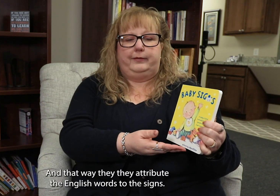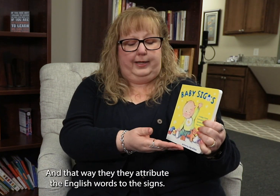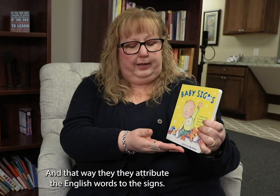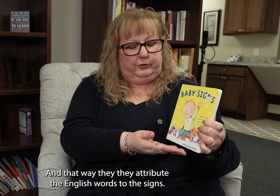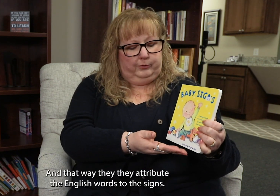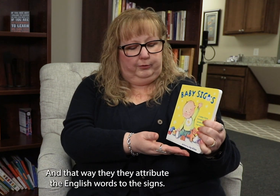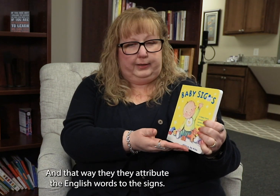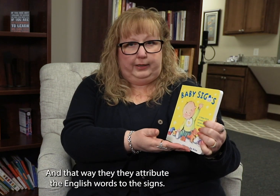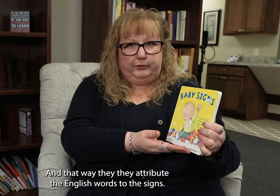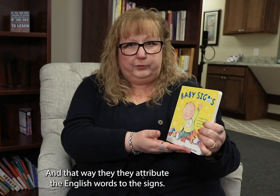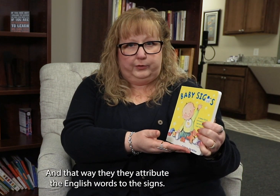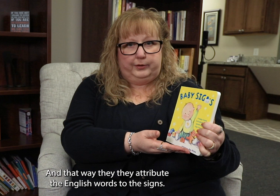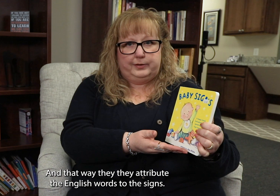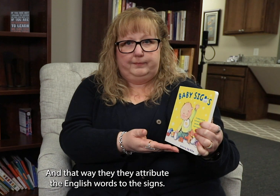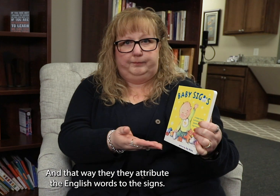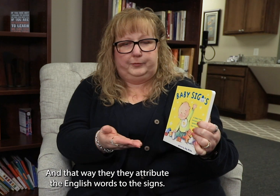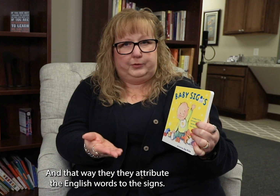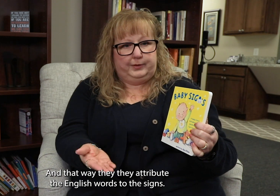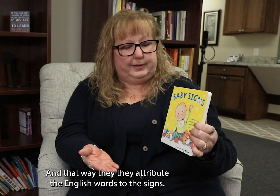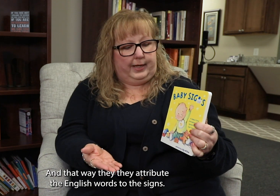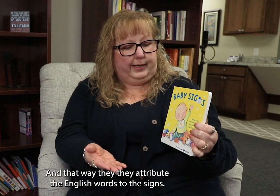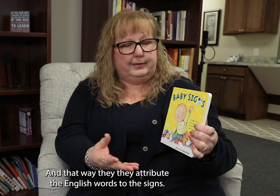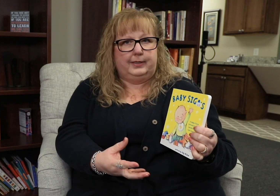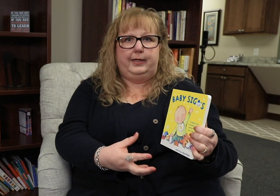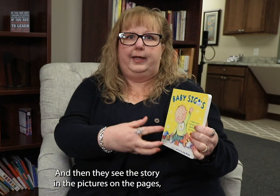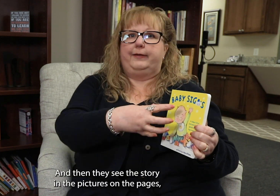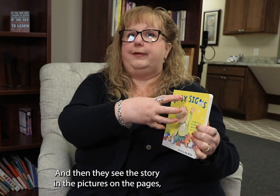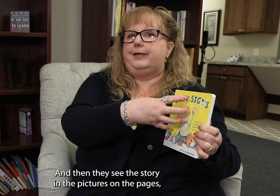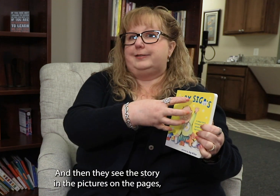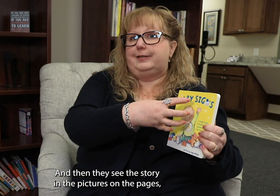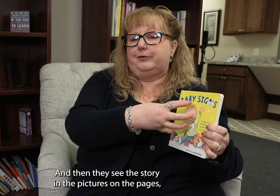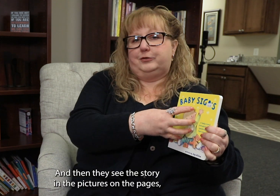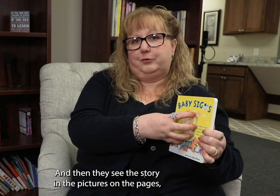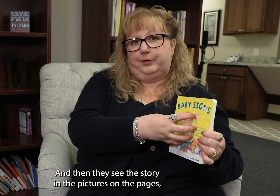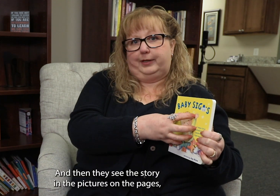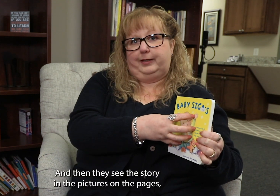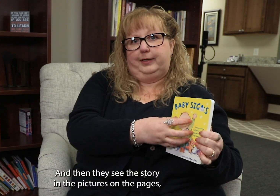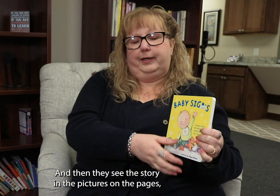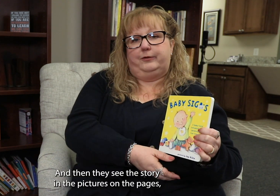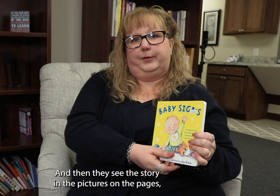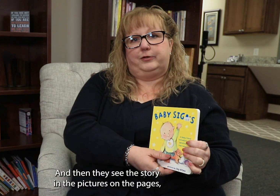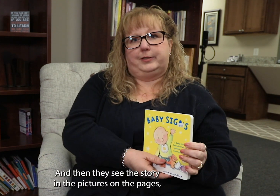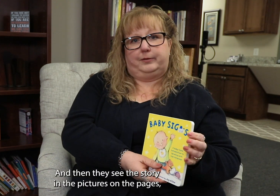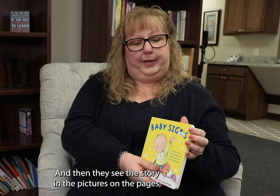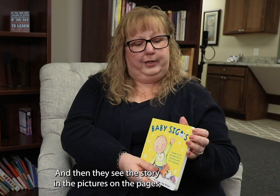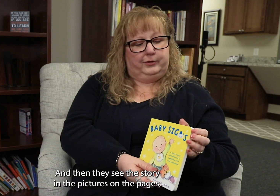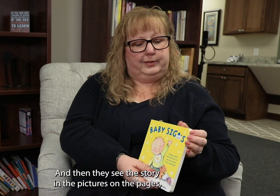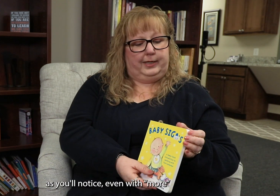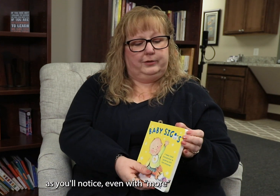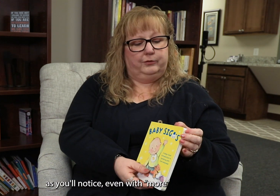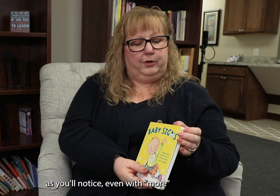they attribute the English words to the signs, and then they see the story in the pictures on the pages. As you'll